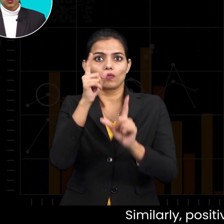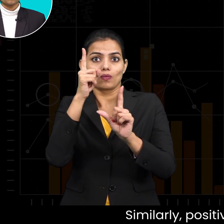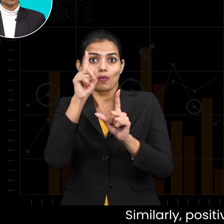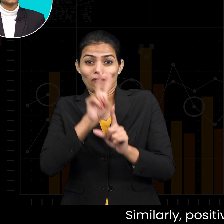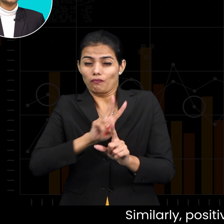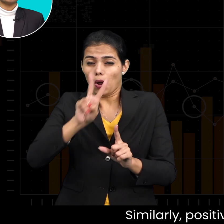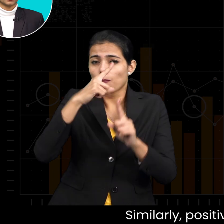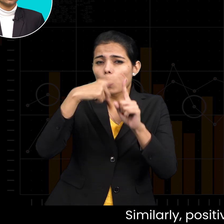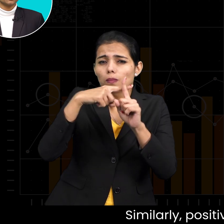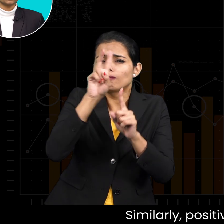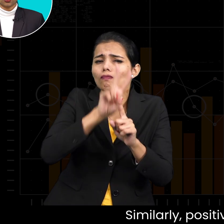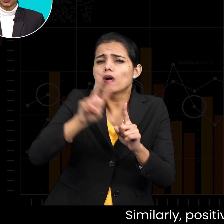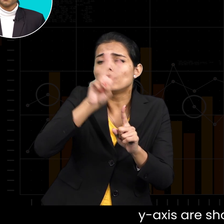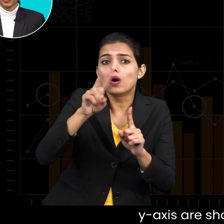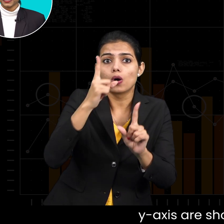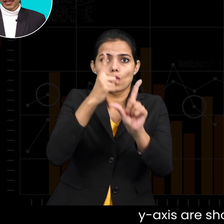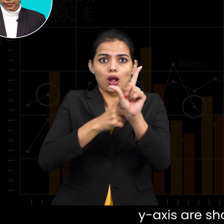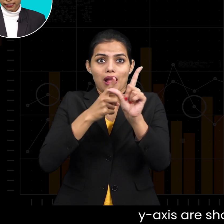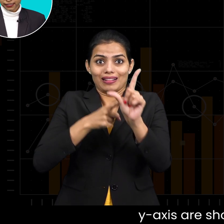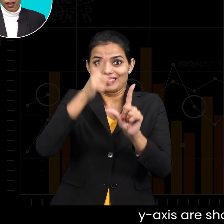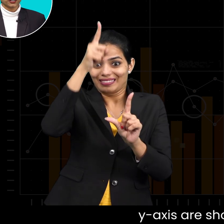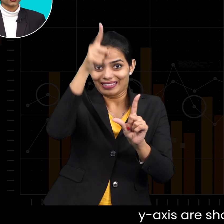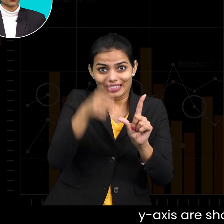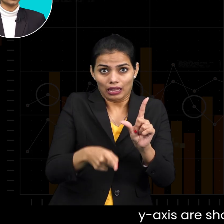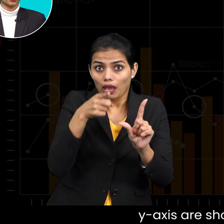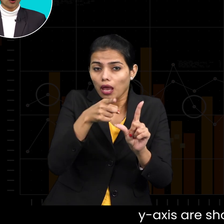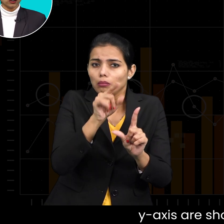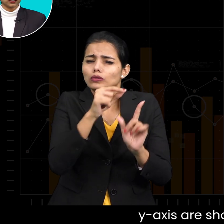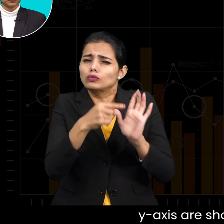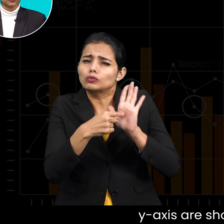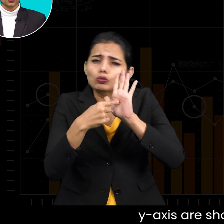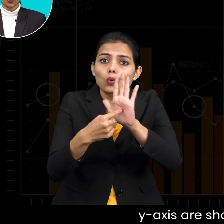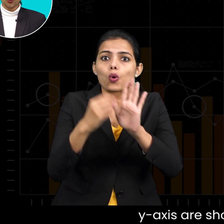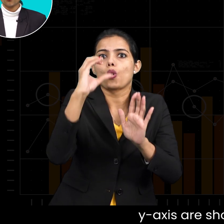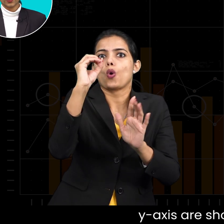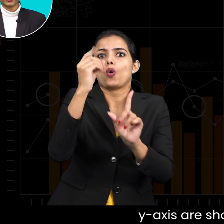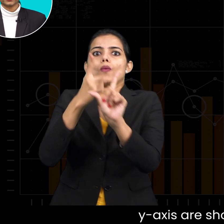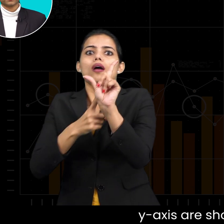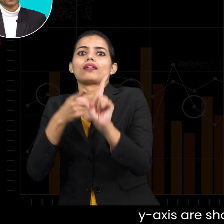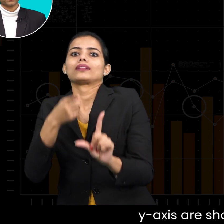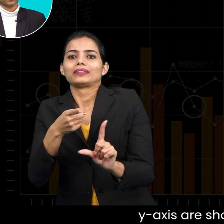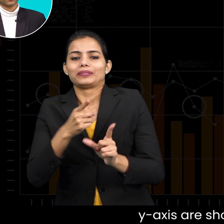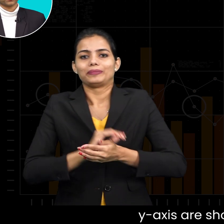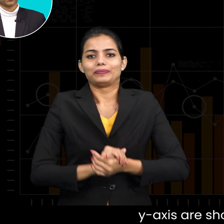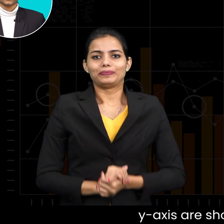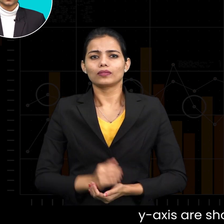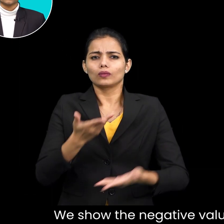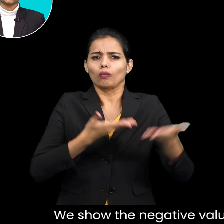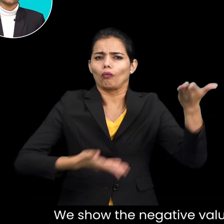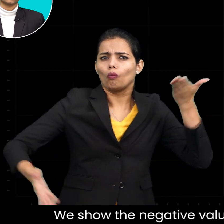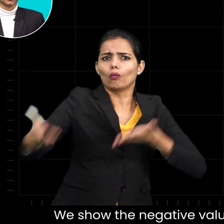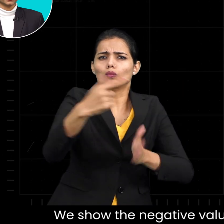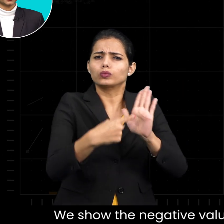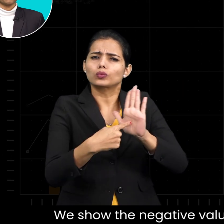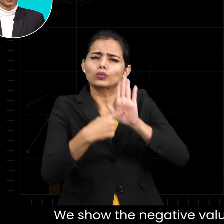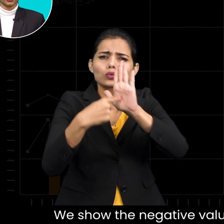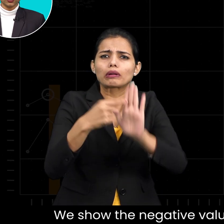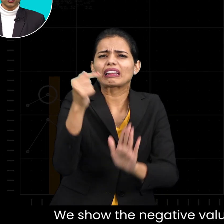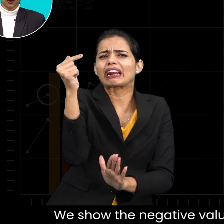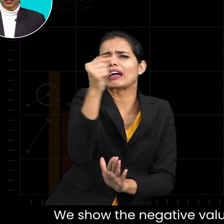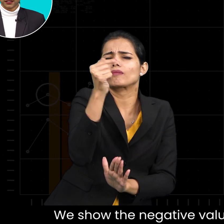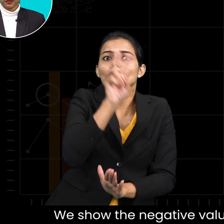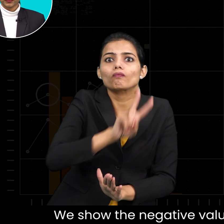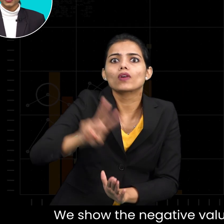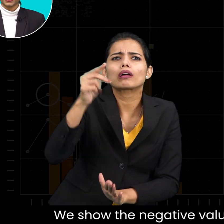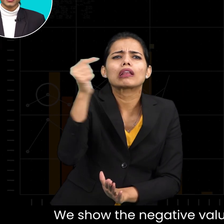Similarly, positive values on the y-axis are shown along OY. We show the negative